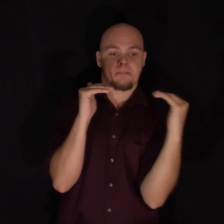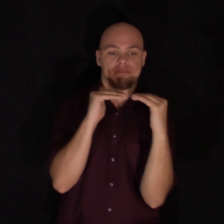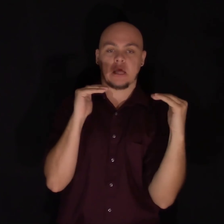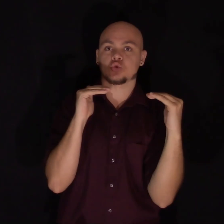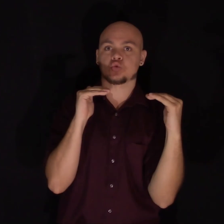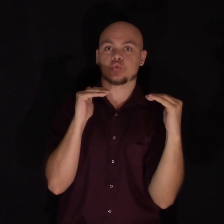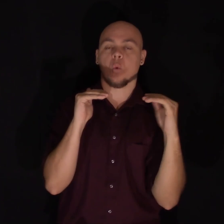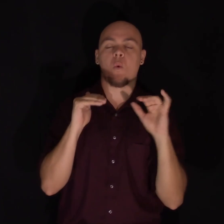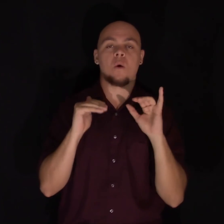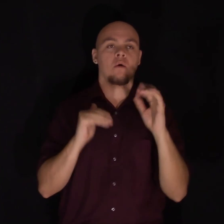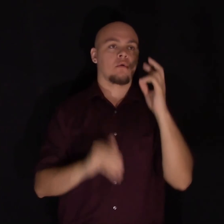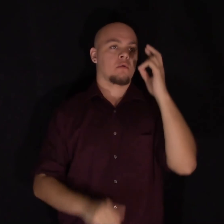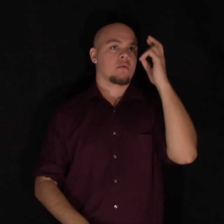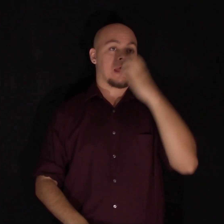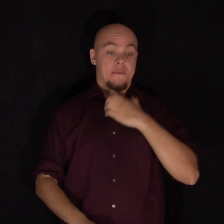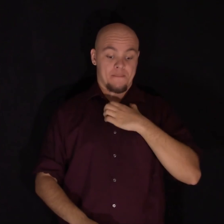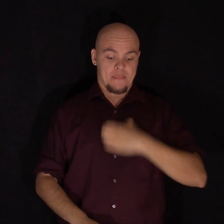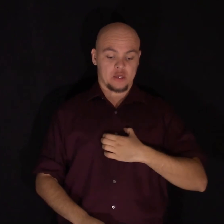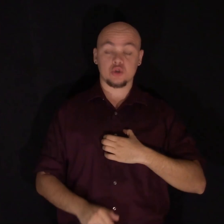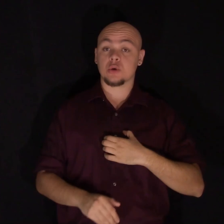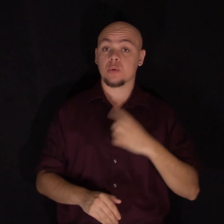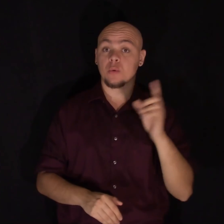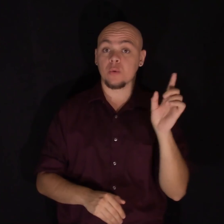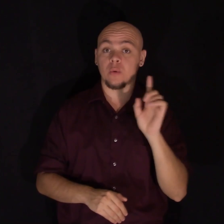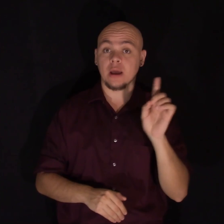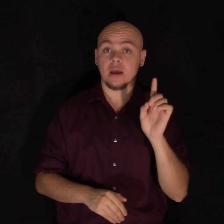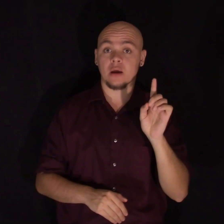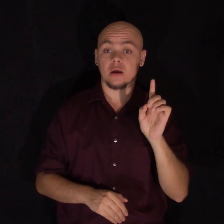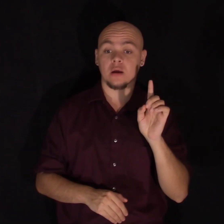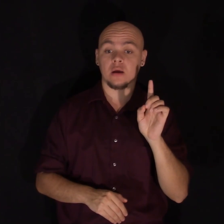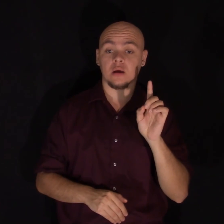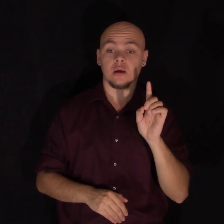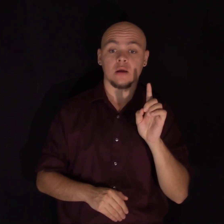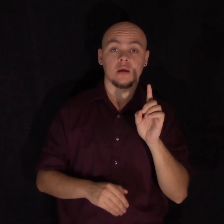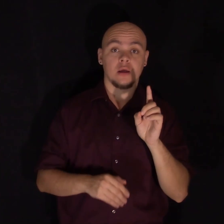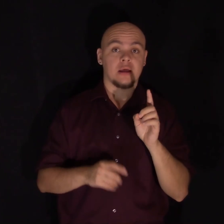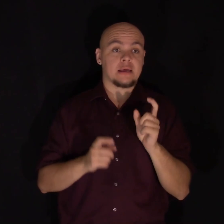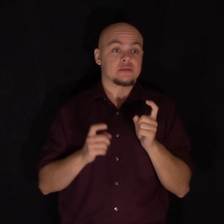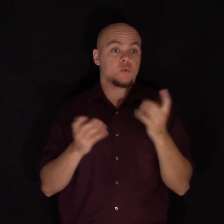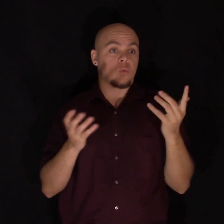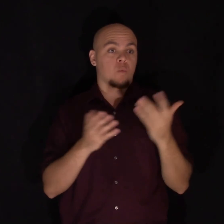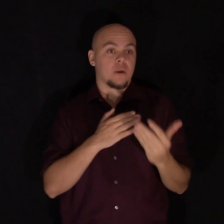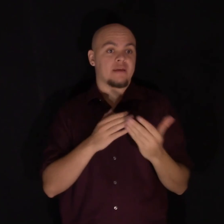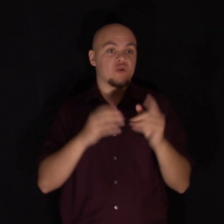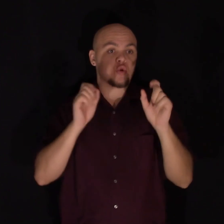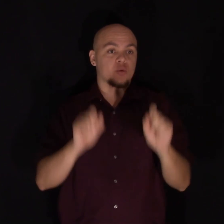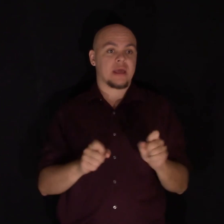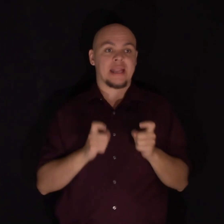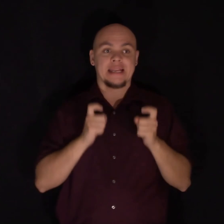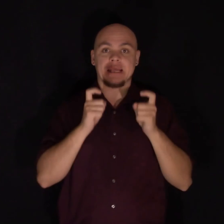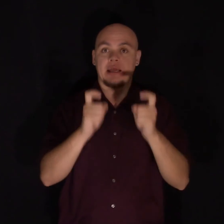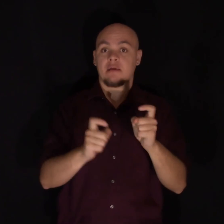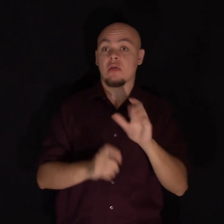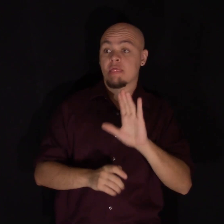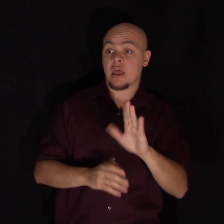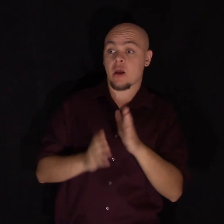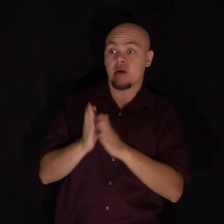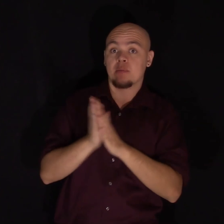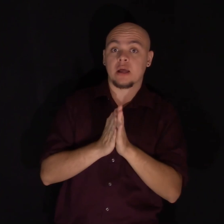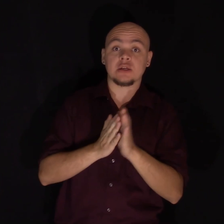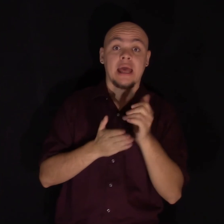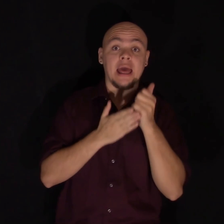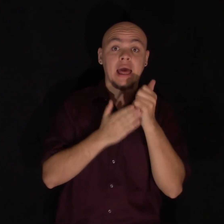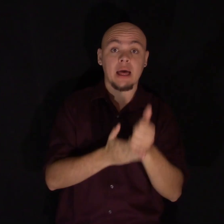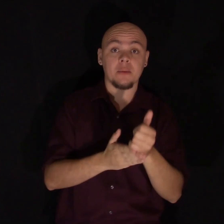realize passion lives in realizing, what you have to contribute. Why do you think when you ask people what they're passionate about, they say helping